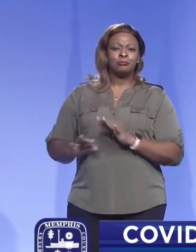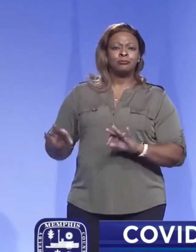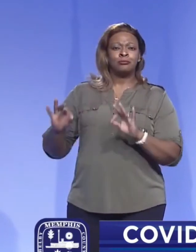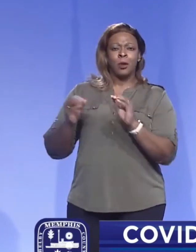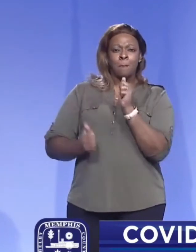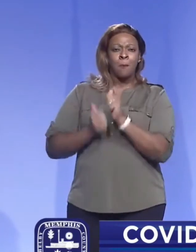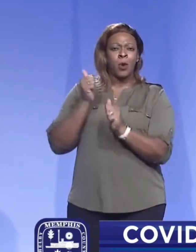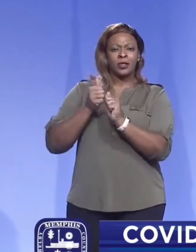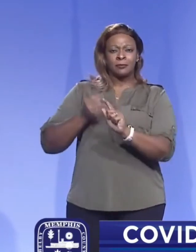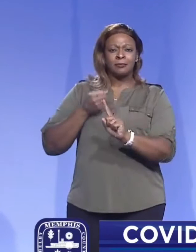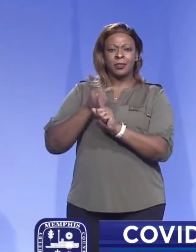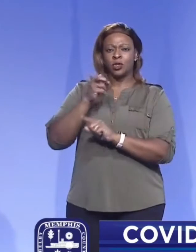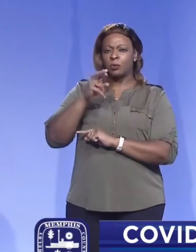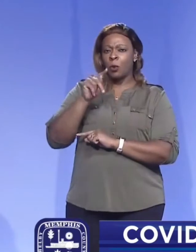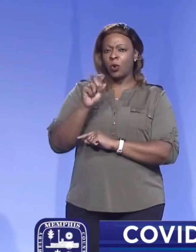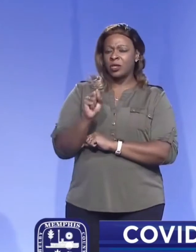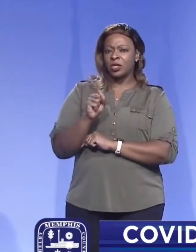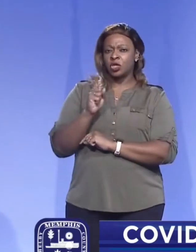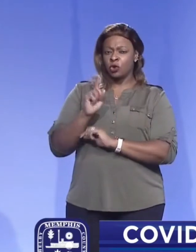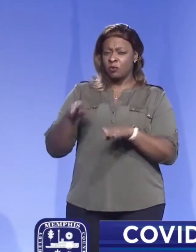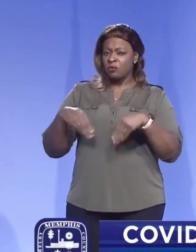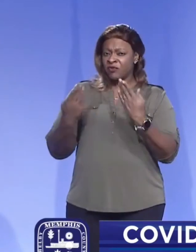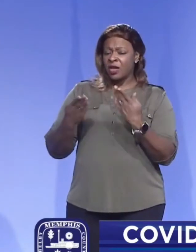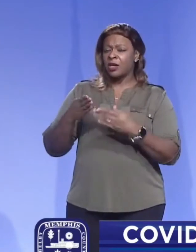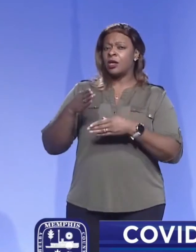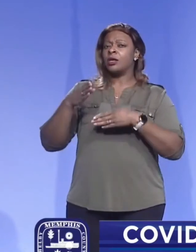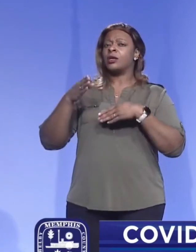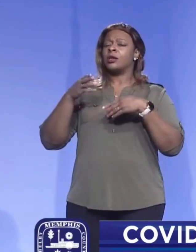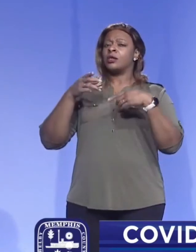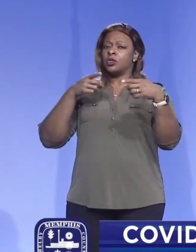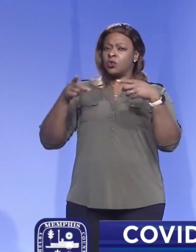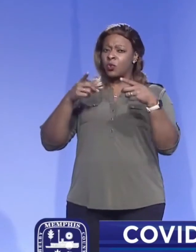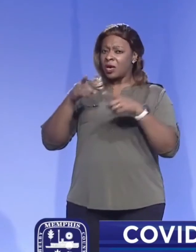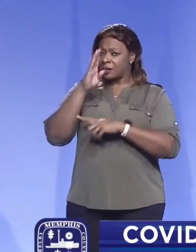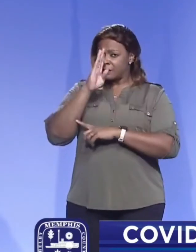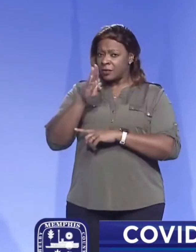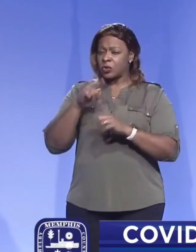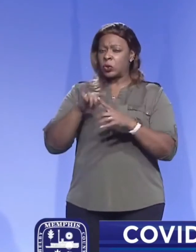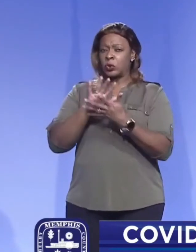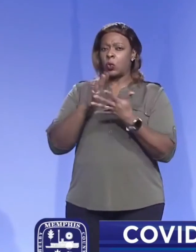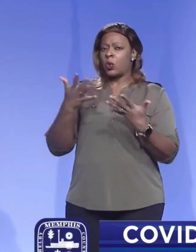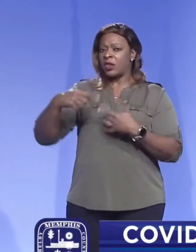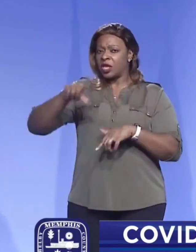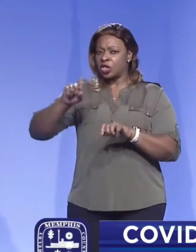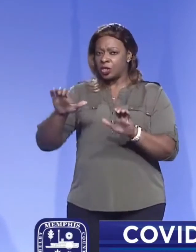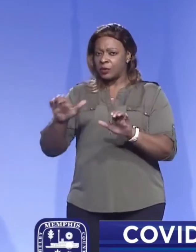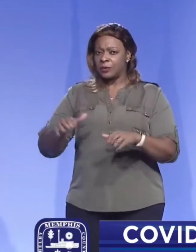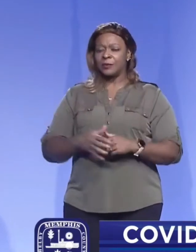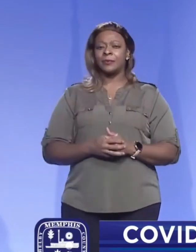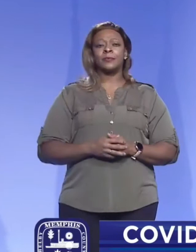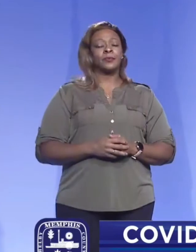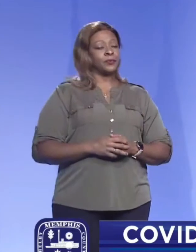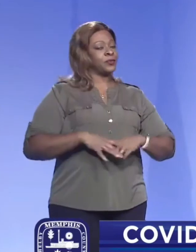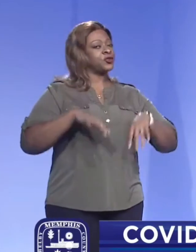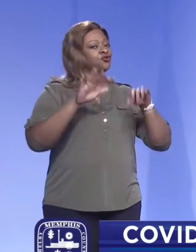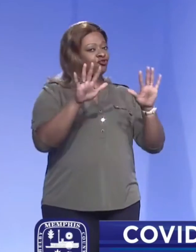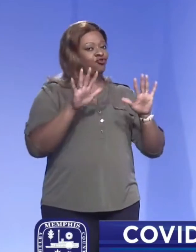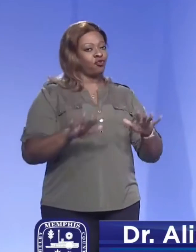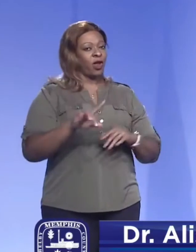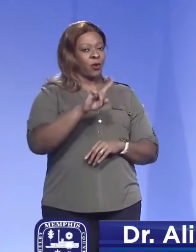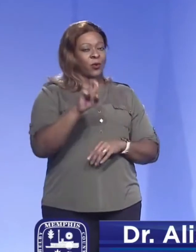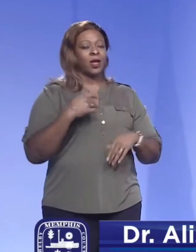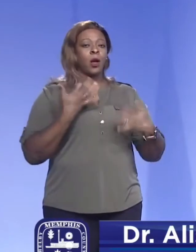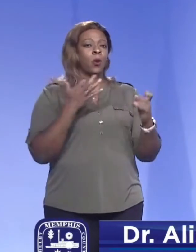in sports, and are you providing directives to the schools on what they should do? Great question. So I